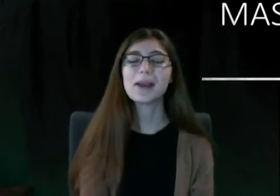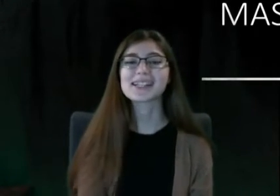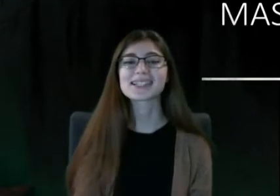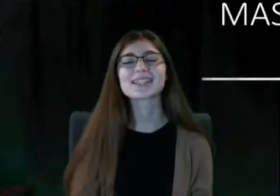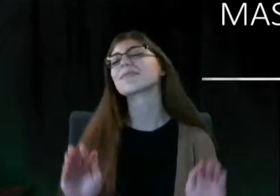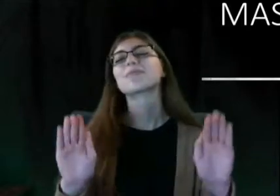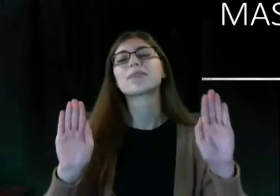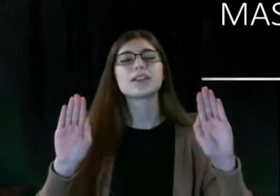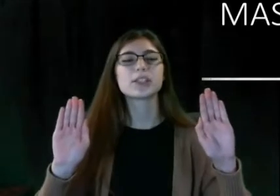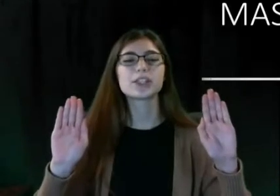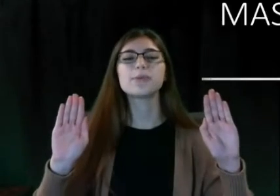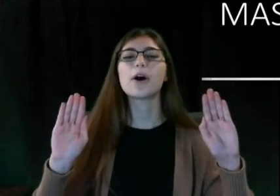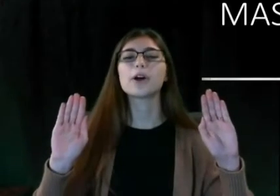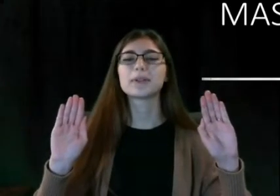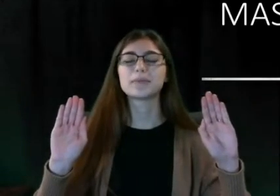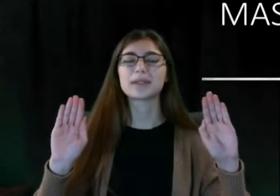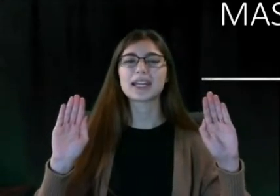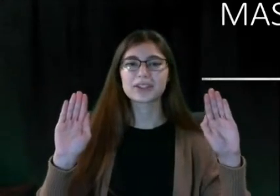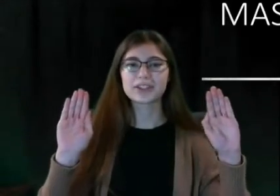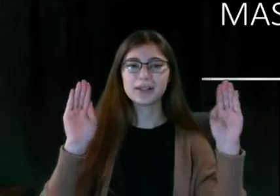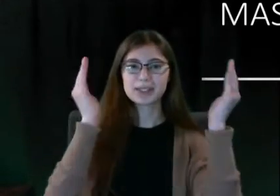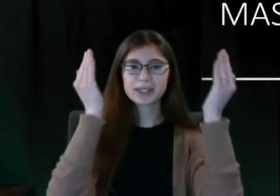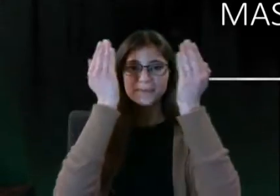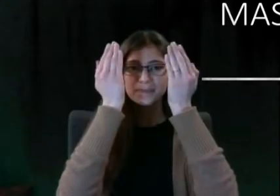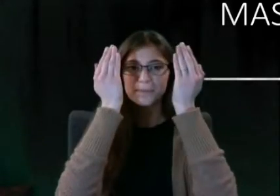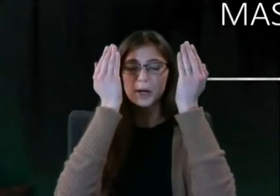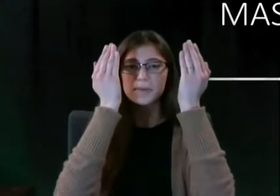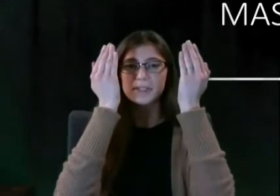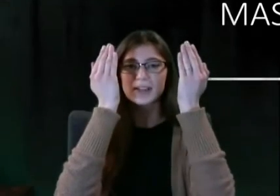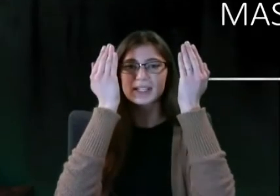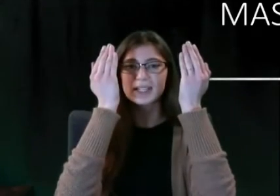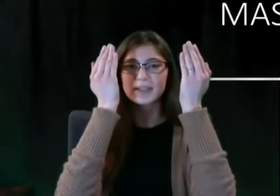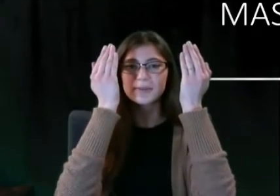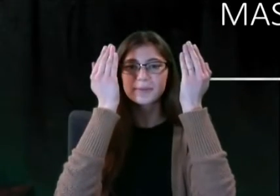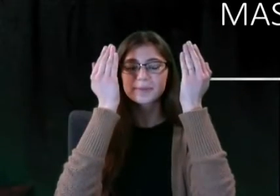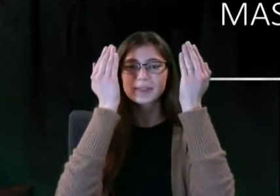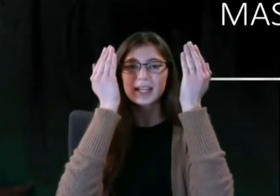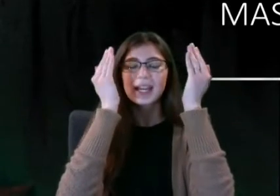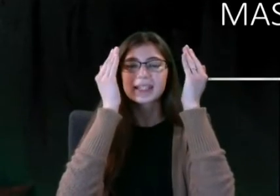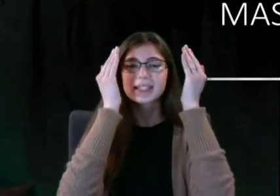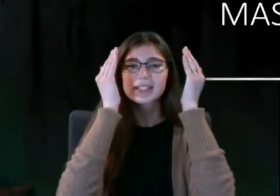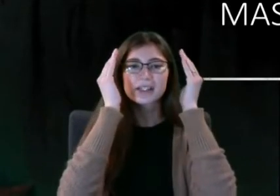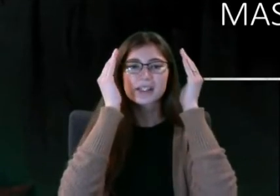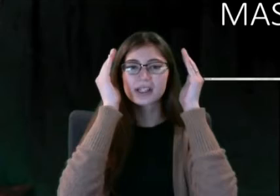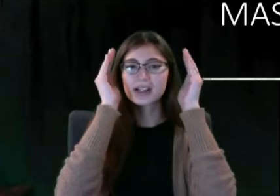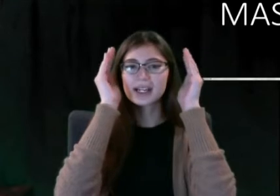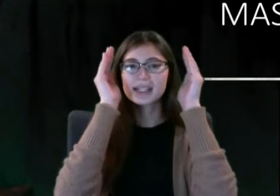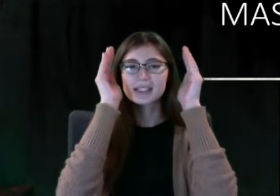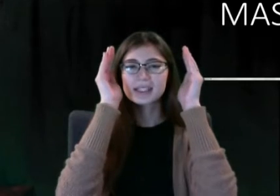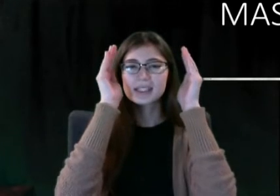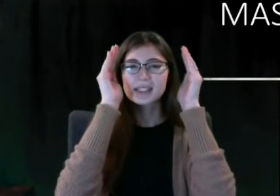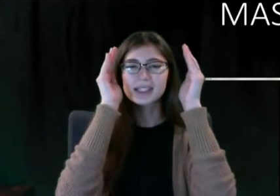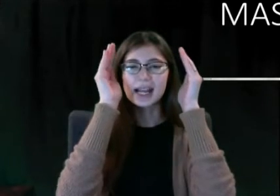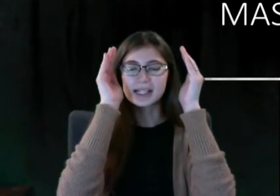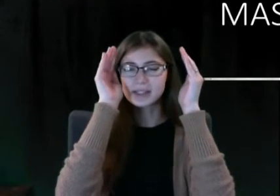Mask. 2 open B hand shapes, palms facing you. And these are going to start at the sides of your